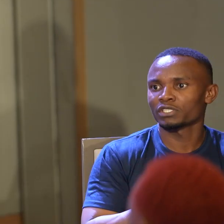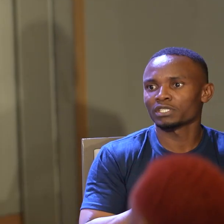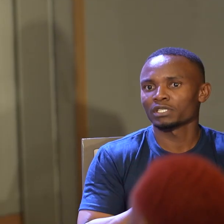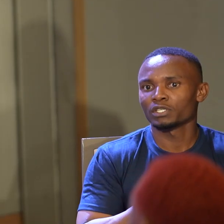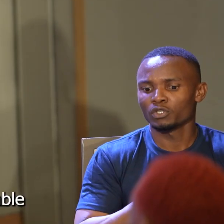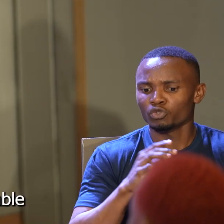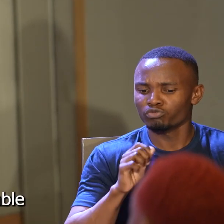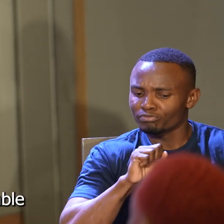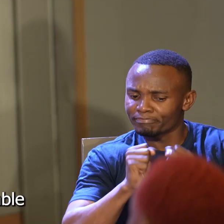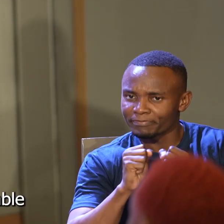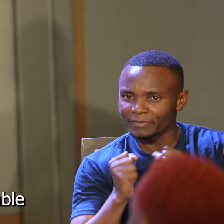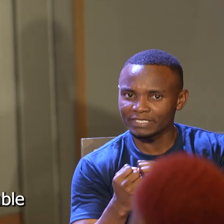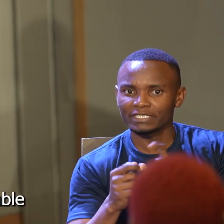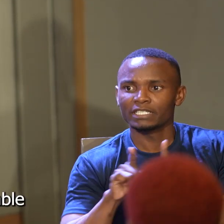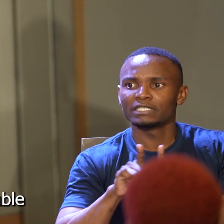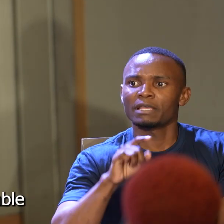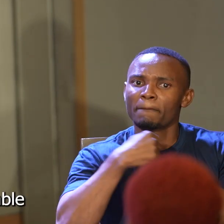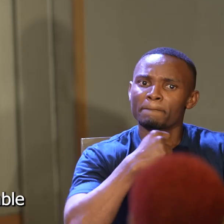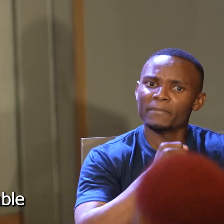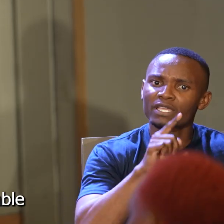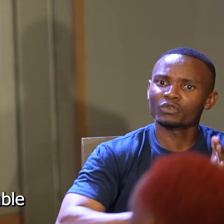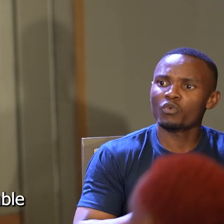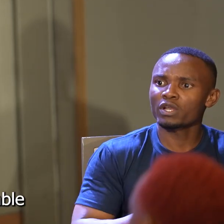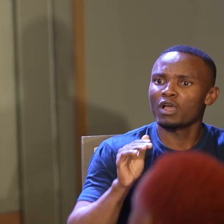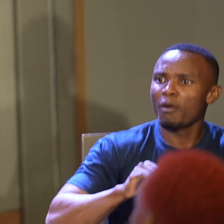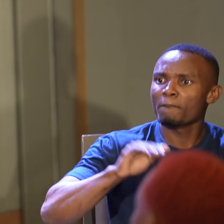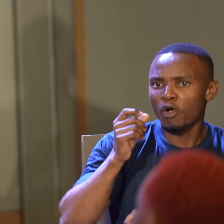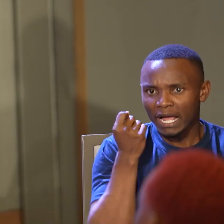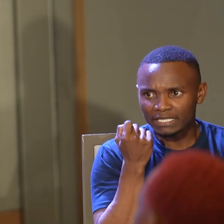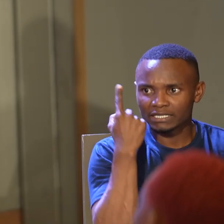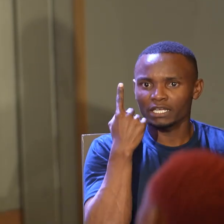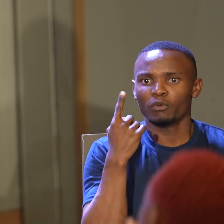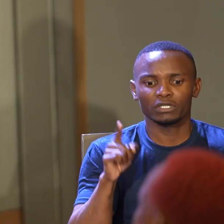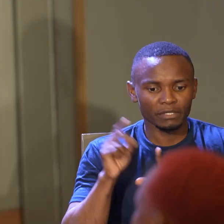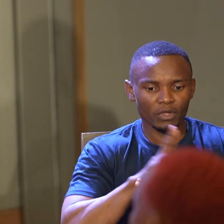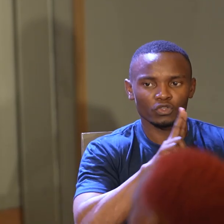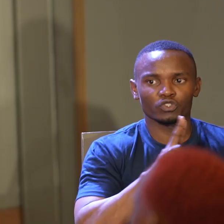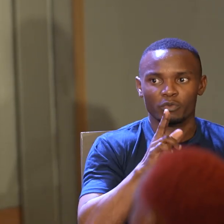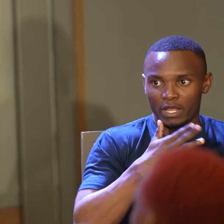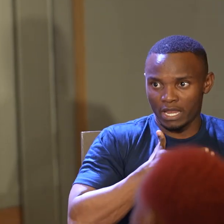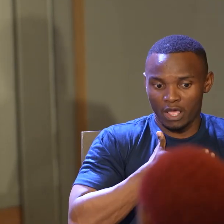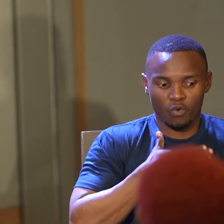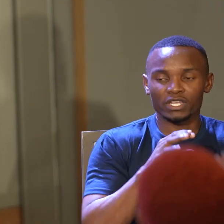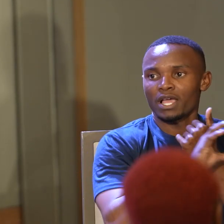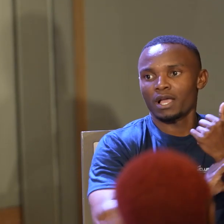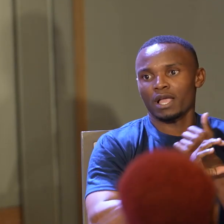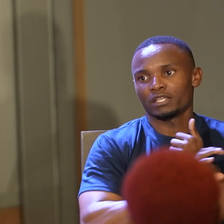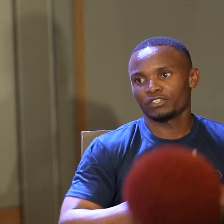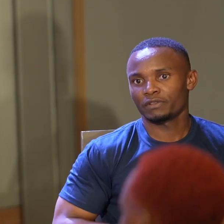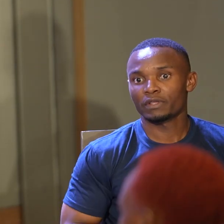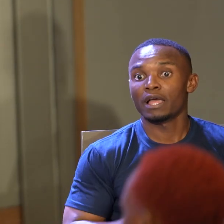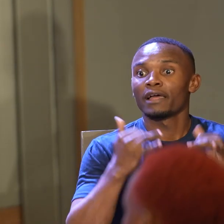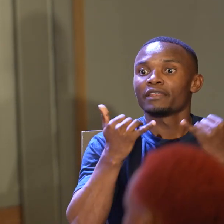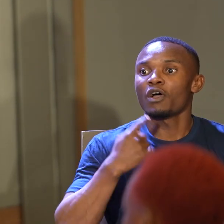to customize it and make it more understandable and usable in our context. So